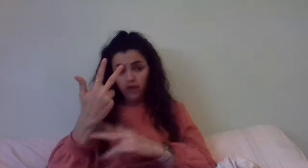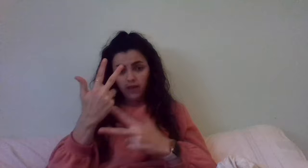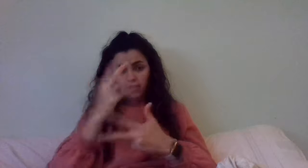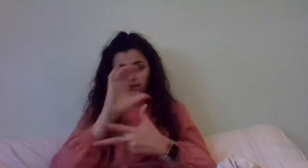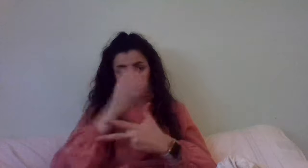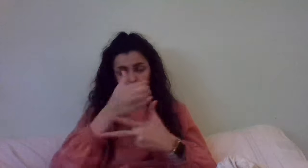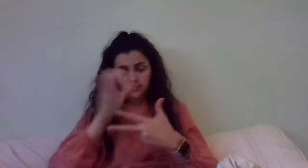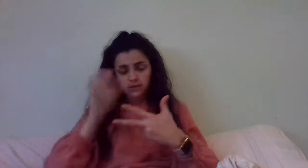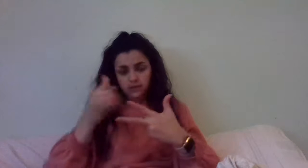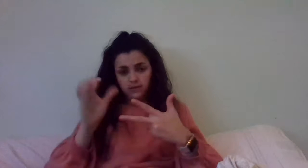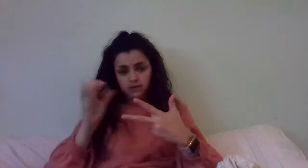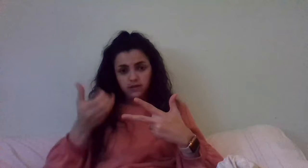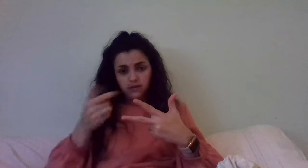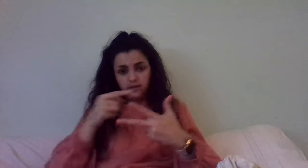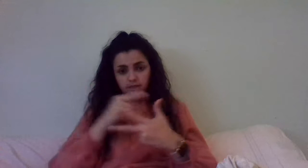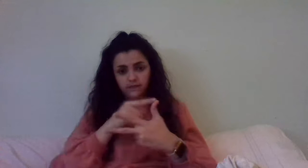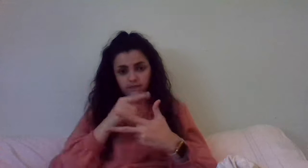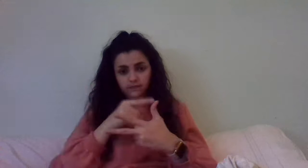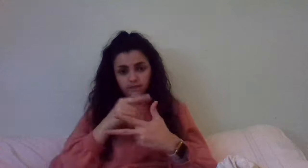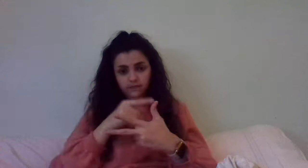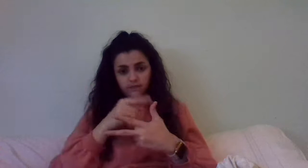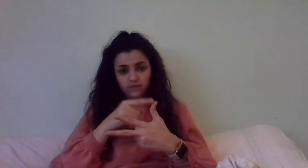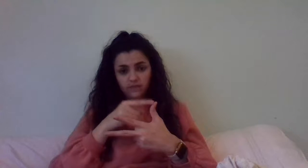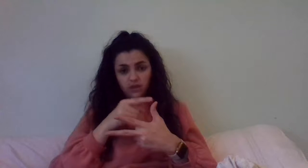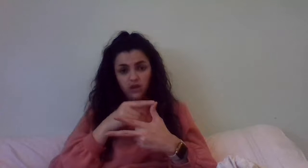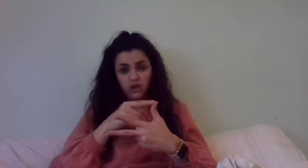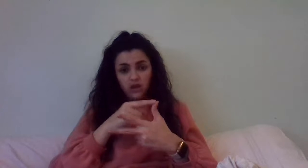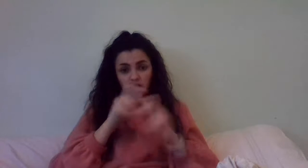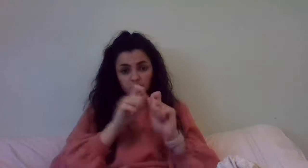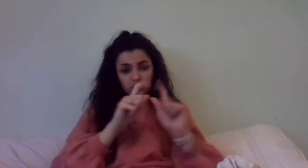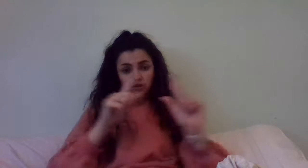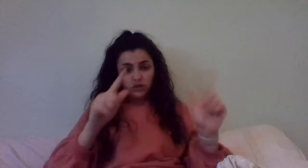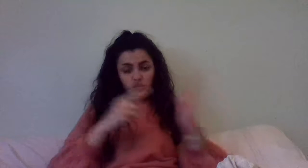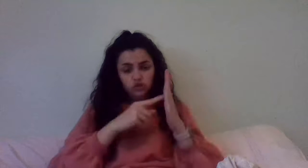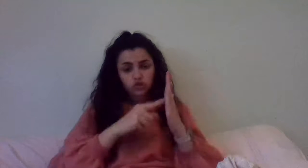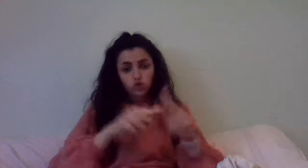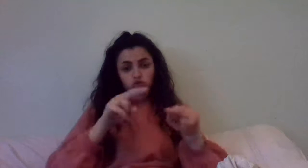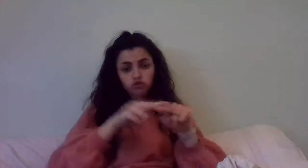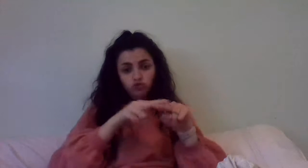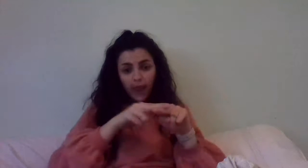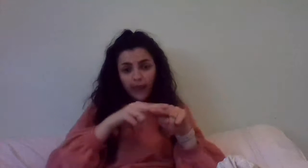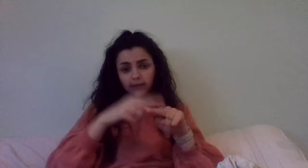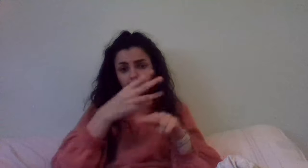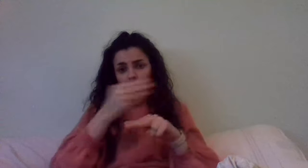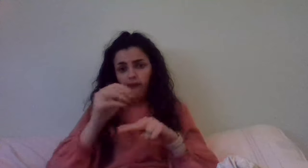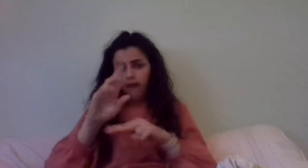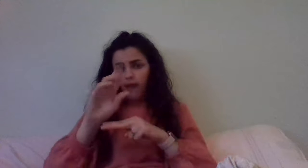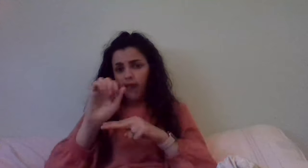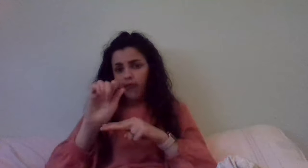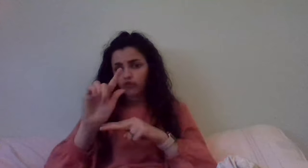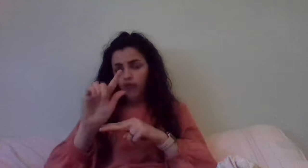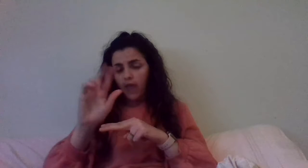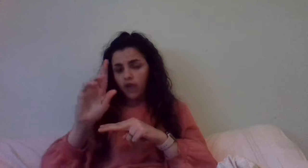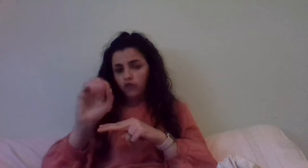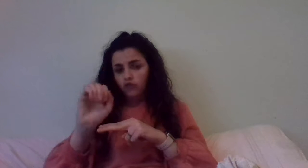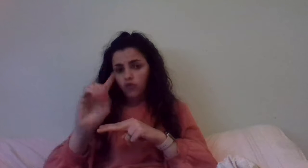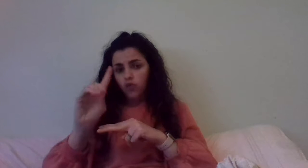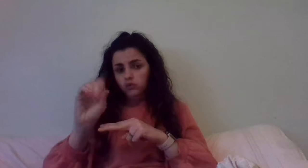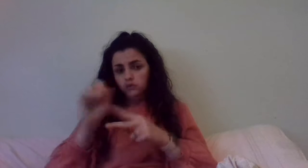scenes that depict trains and railroads. We'll start with this one. Obviously, it's a great one to start with in terms of depicting a train. The